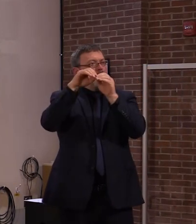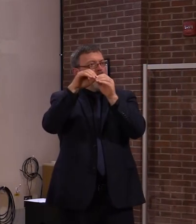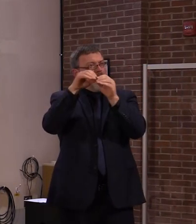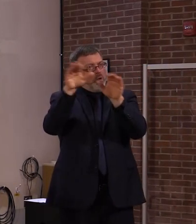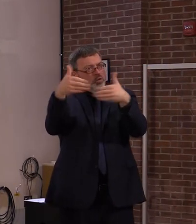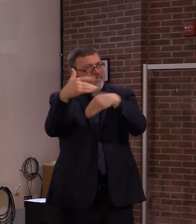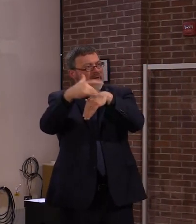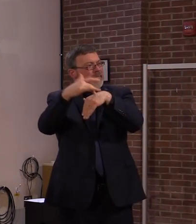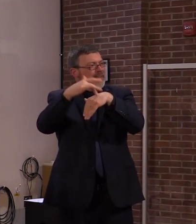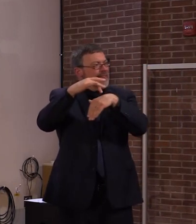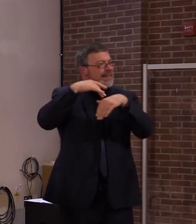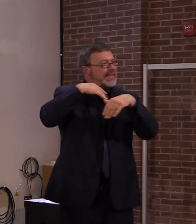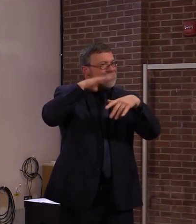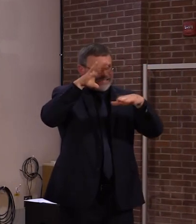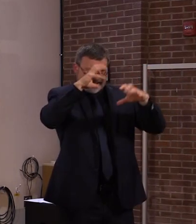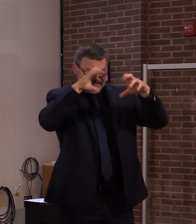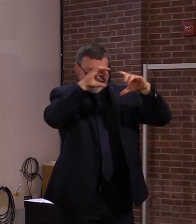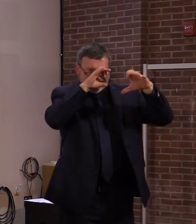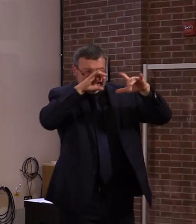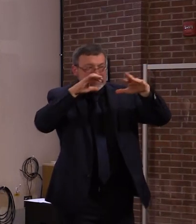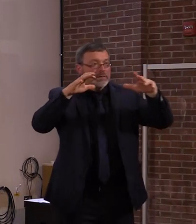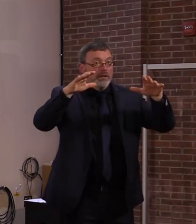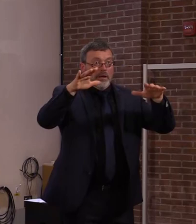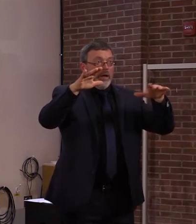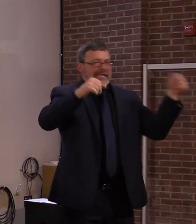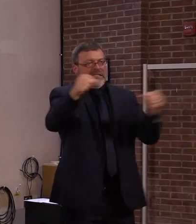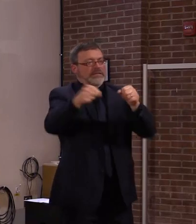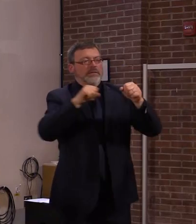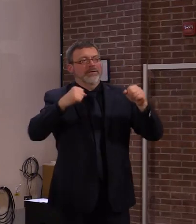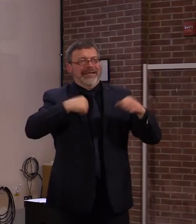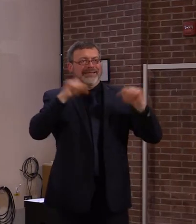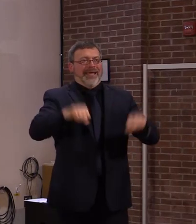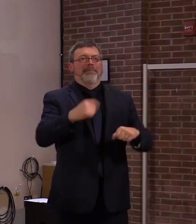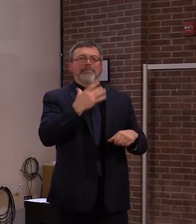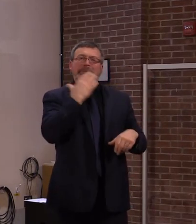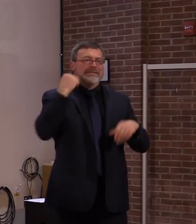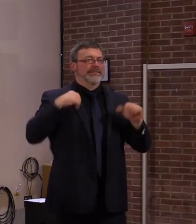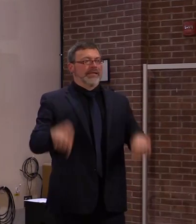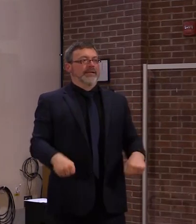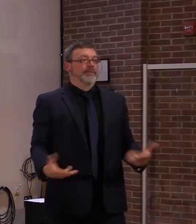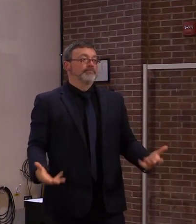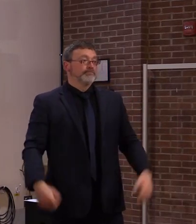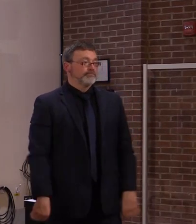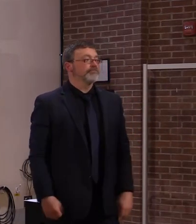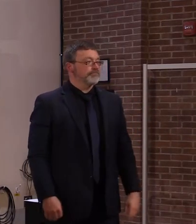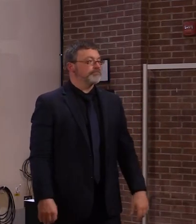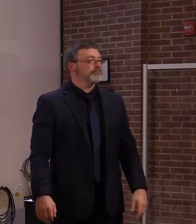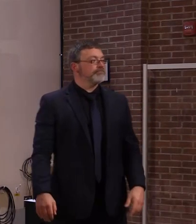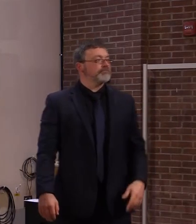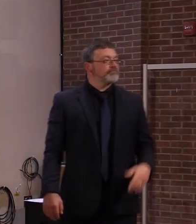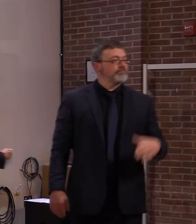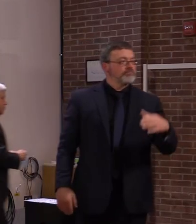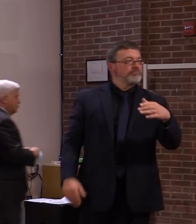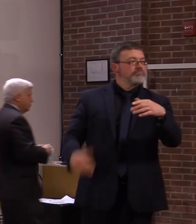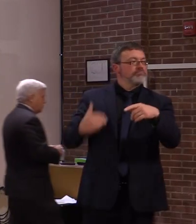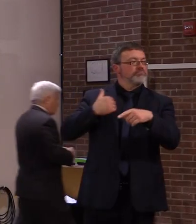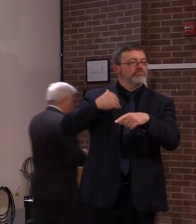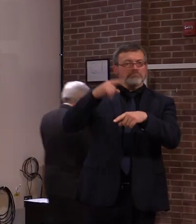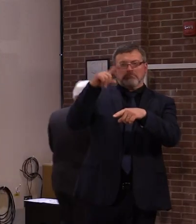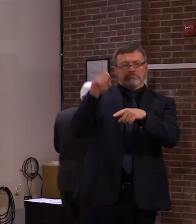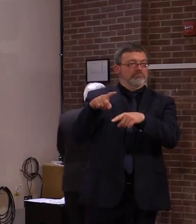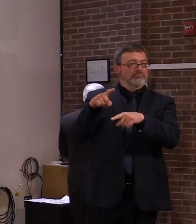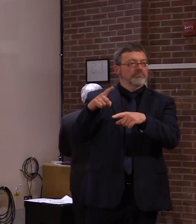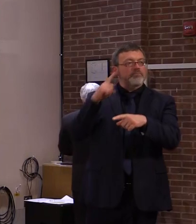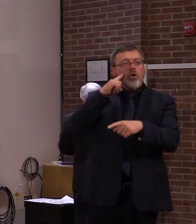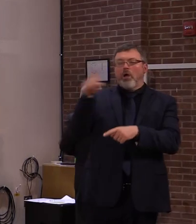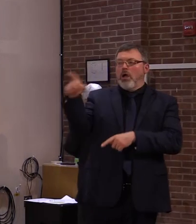One last question for Commissioner Pichak. Commissioner Pichak, you have a slide deck in your presentation today that says COVID-19